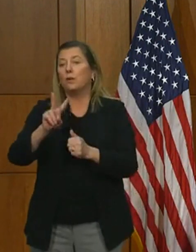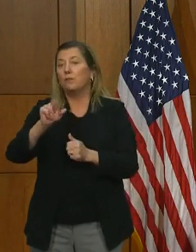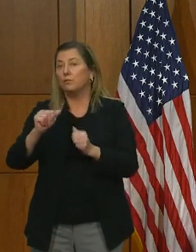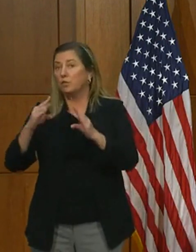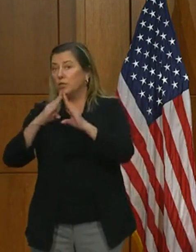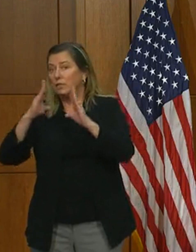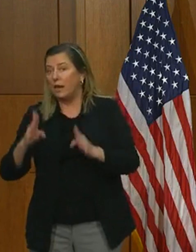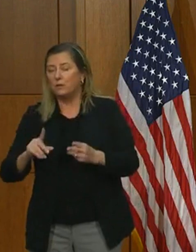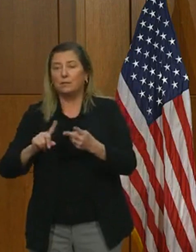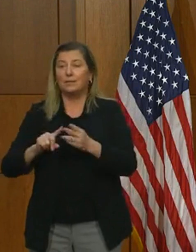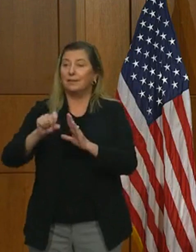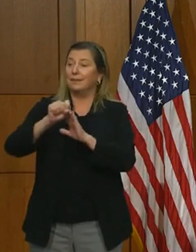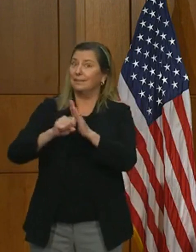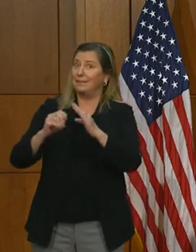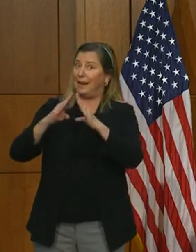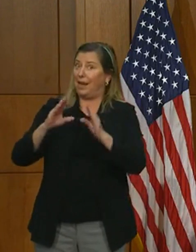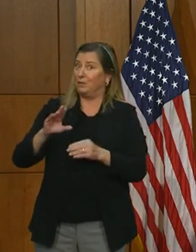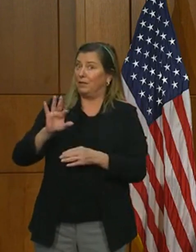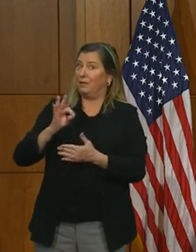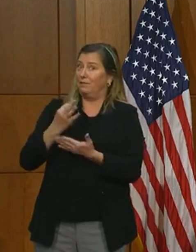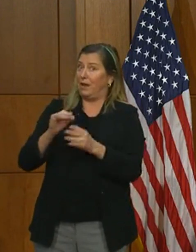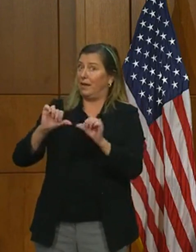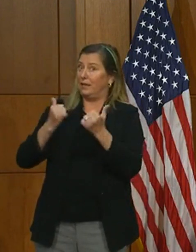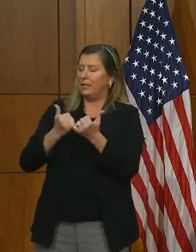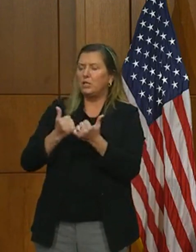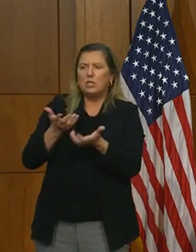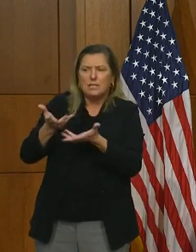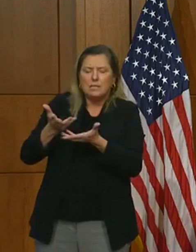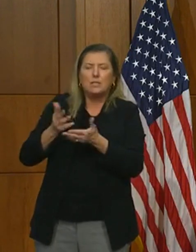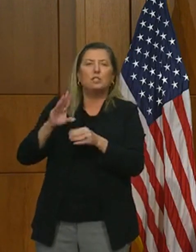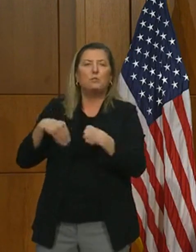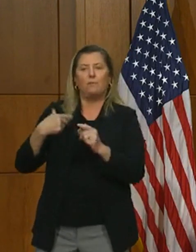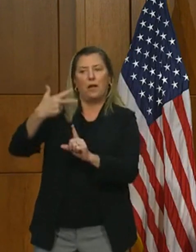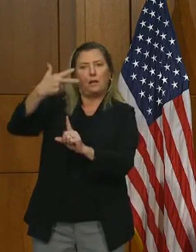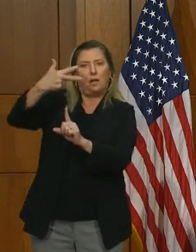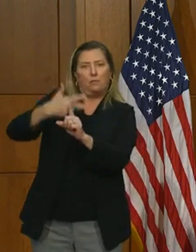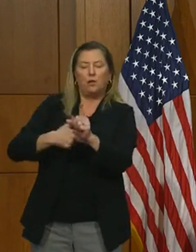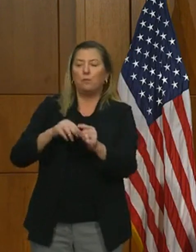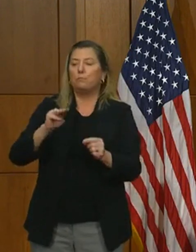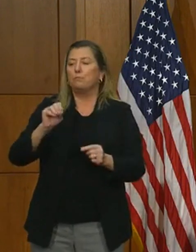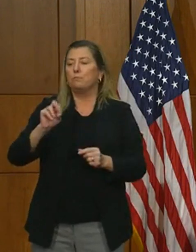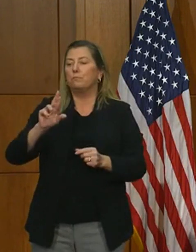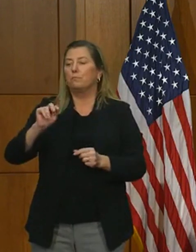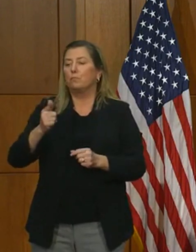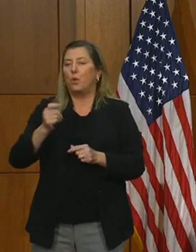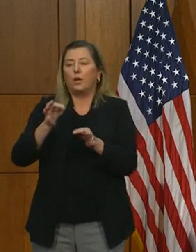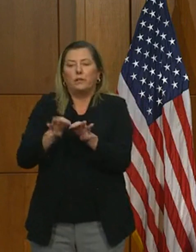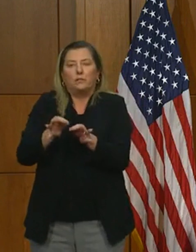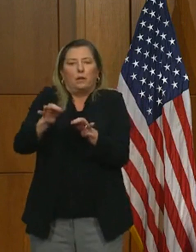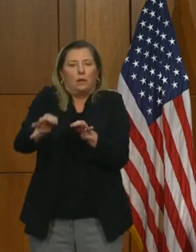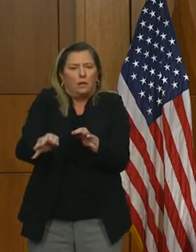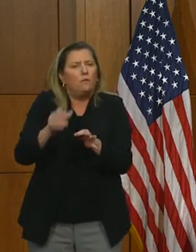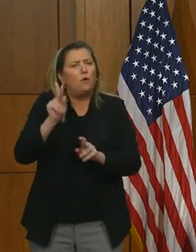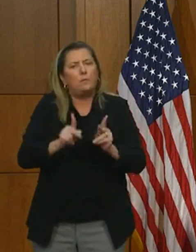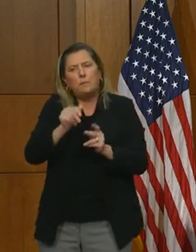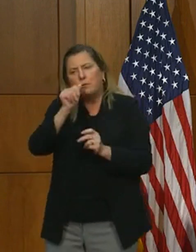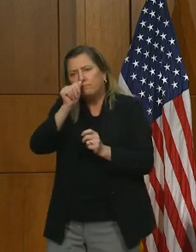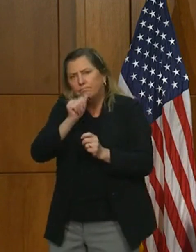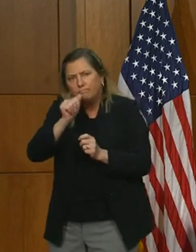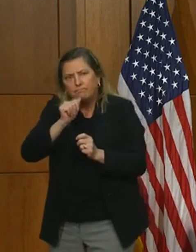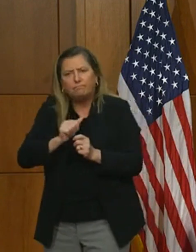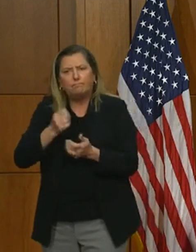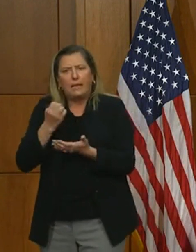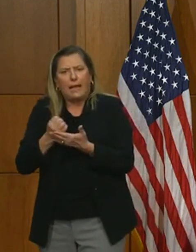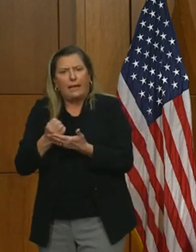State Housing Financing Agency, to provide a 3-month mortgage deferral for those experiencing economic